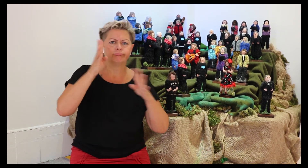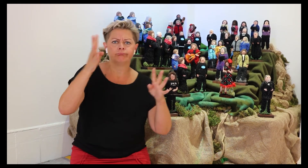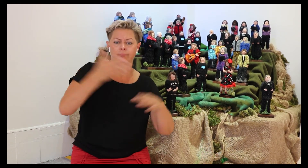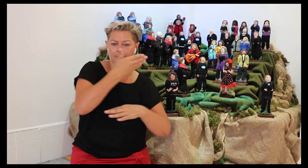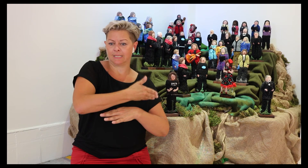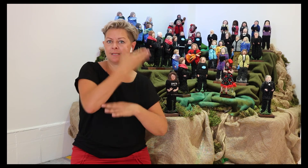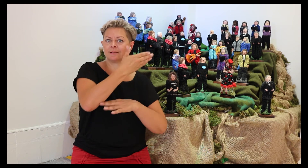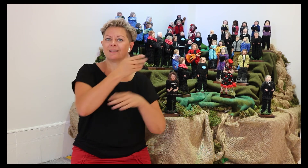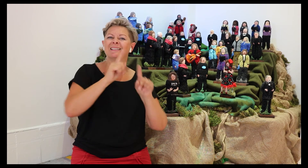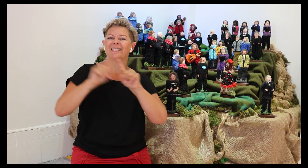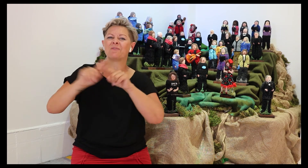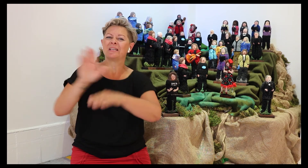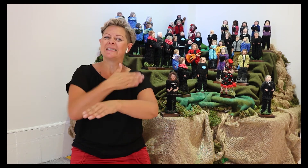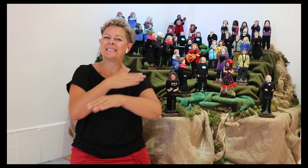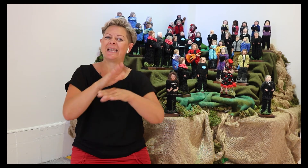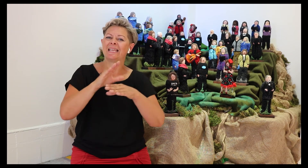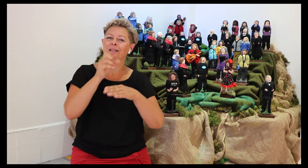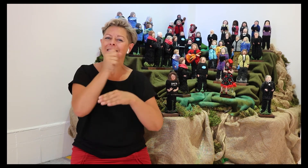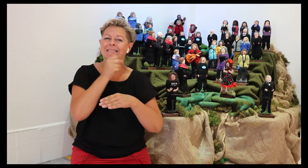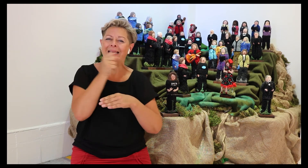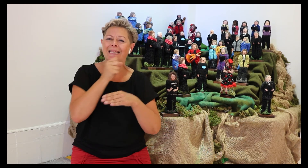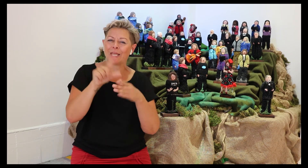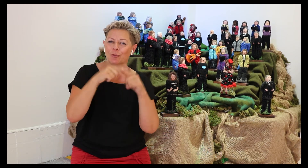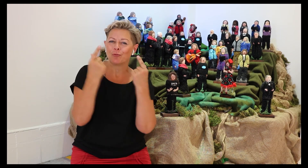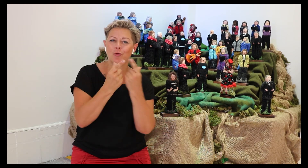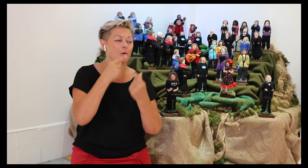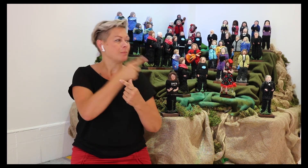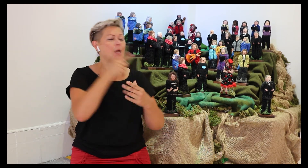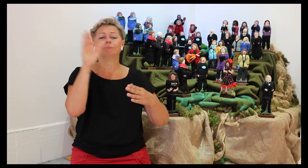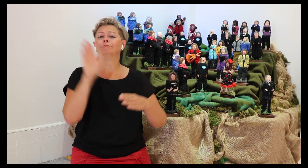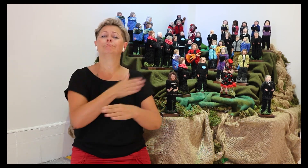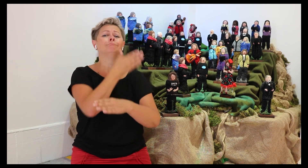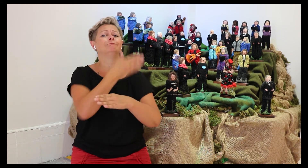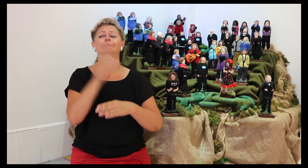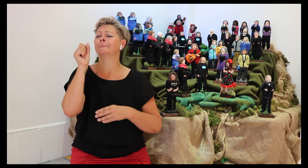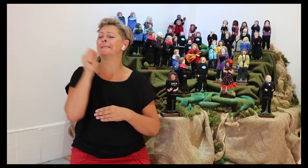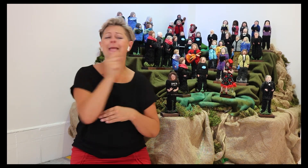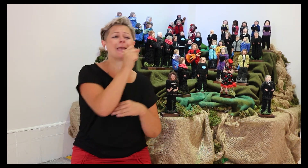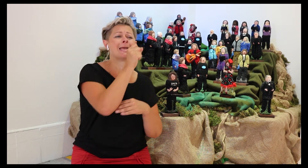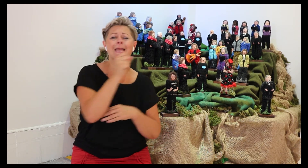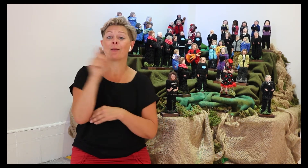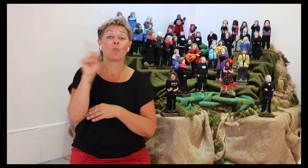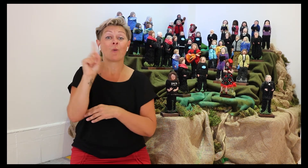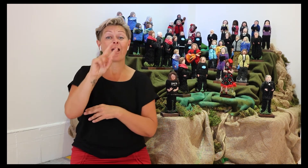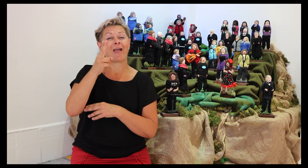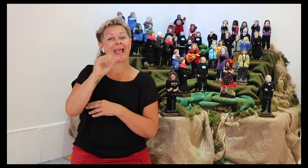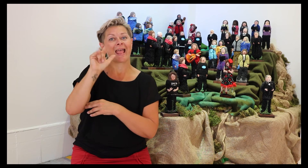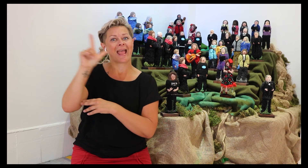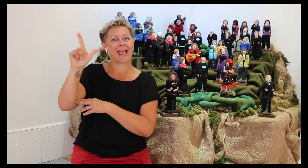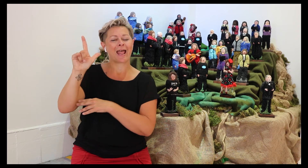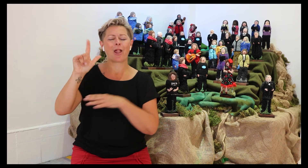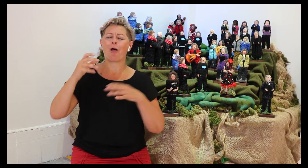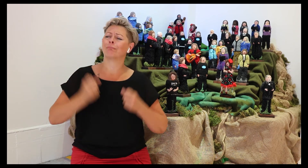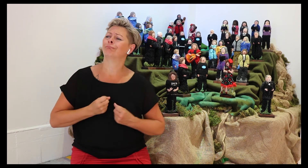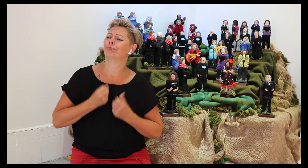singing groups represented in these hooked figures, happily singing on a hillside to their heart's content. The